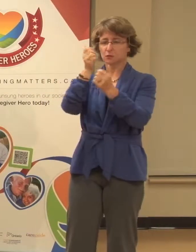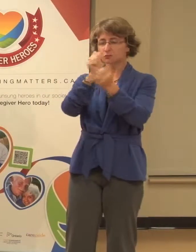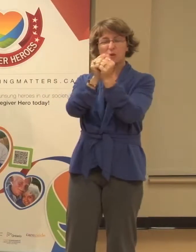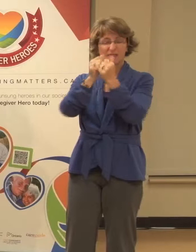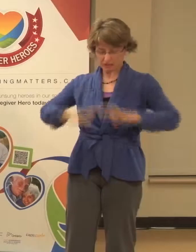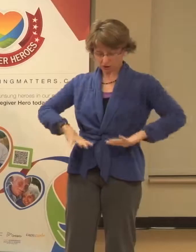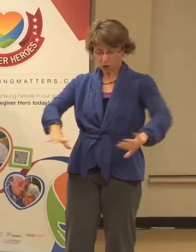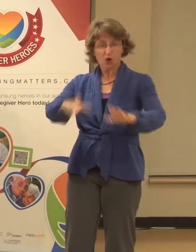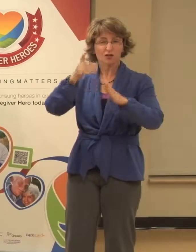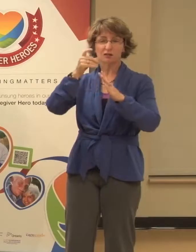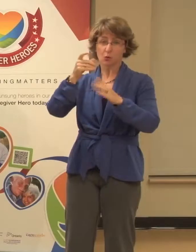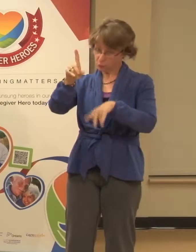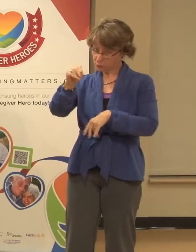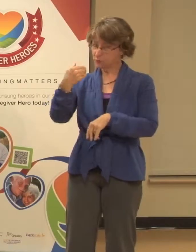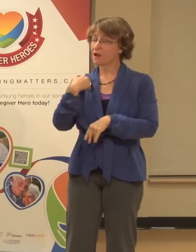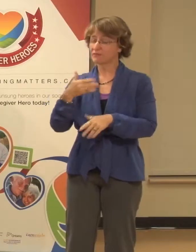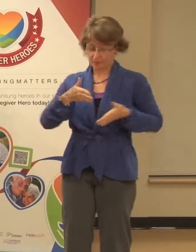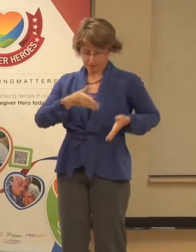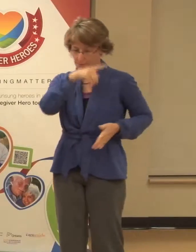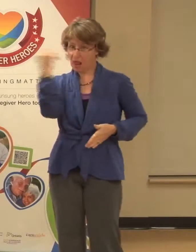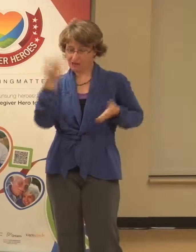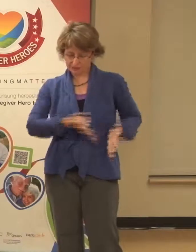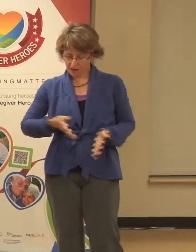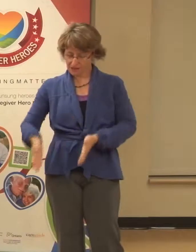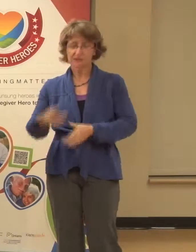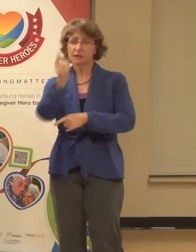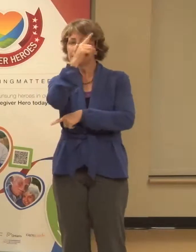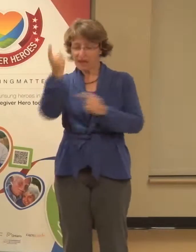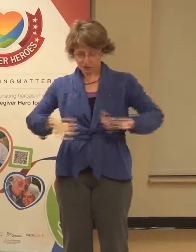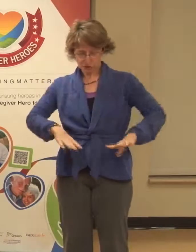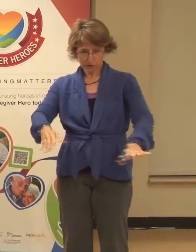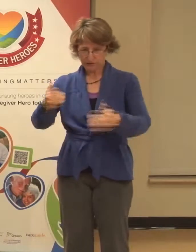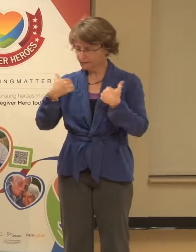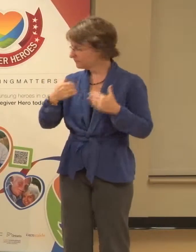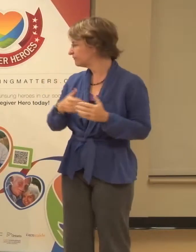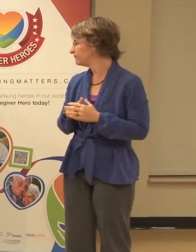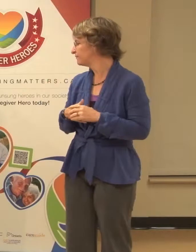skirt. We also carry black slacks. We carry black skirts.